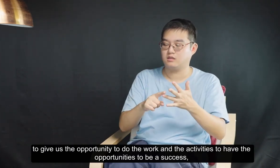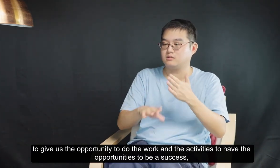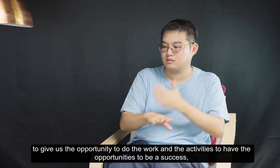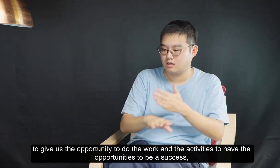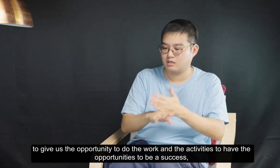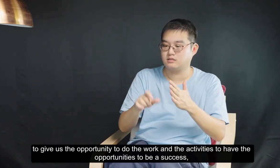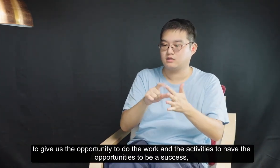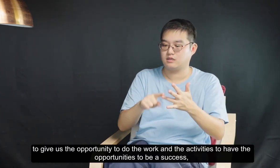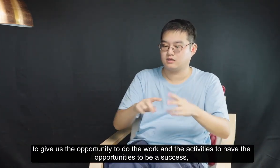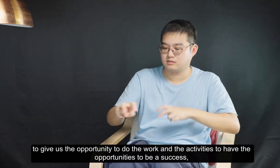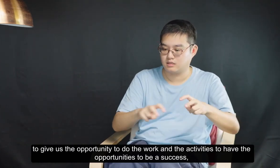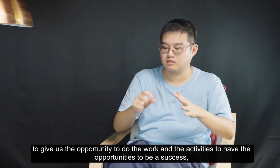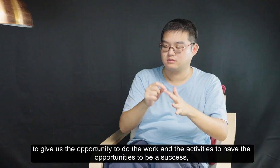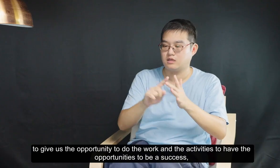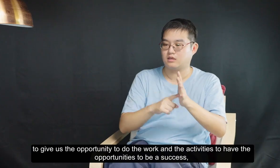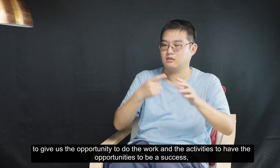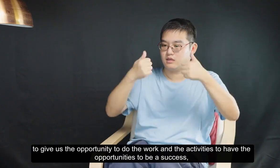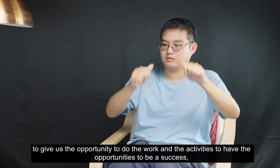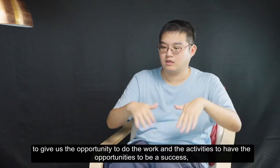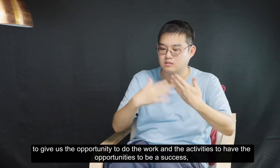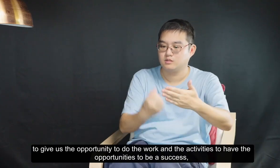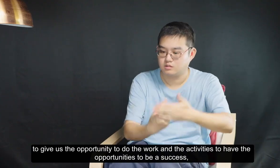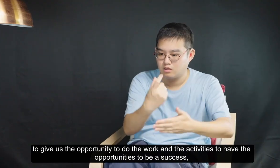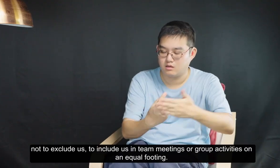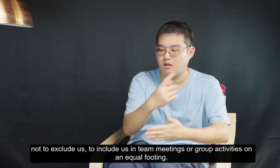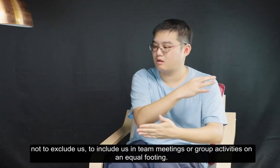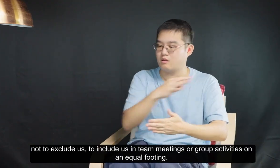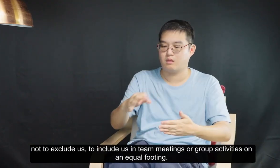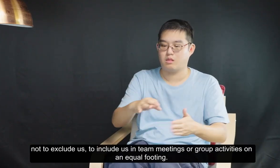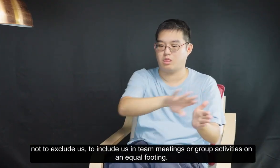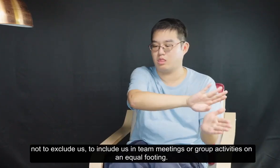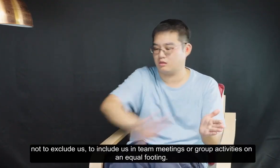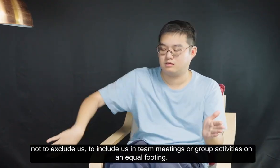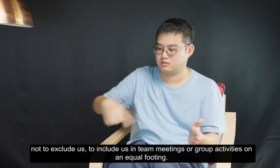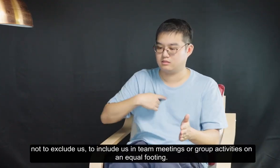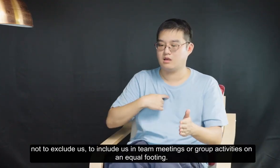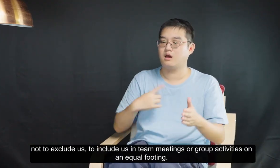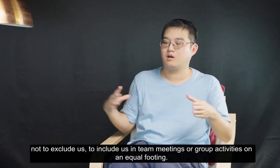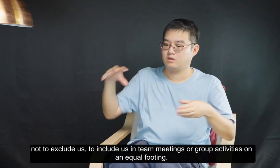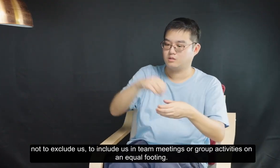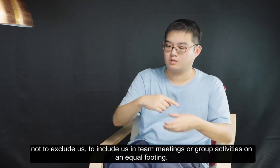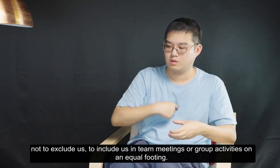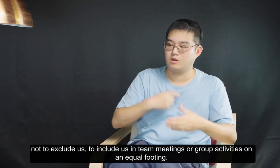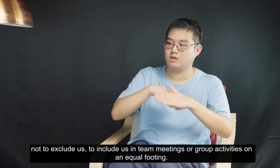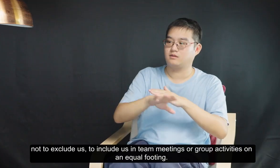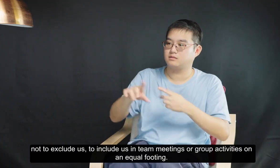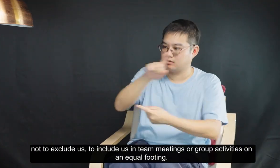the activities, to have the opportunities to be a success, not to exclude us, to include us in team meetings or